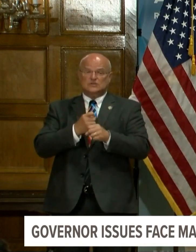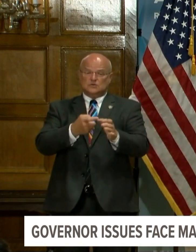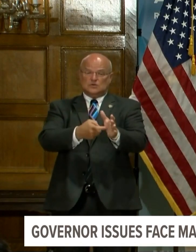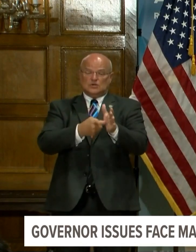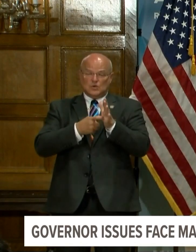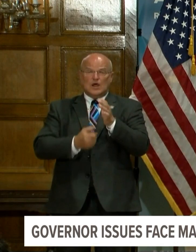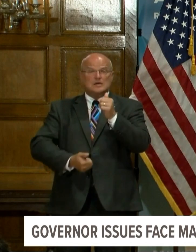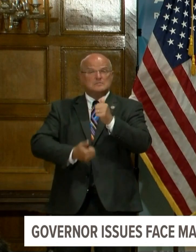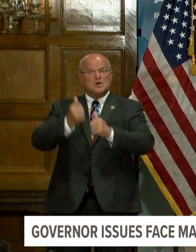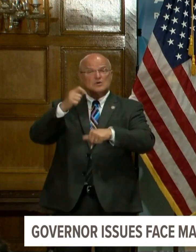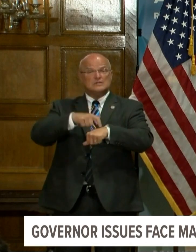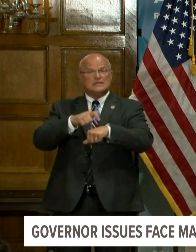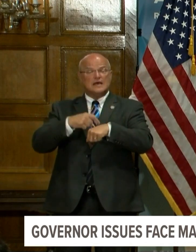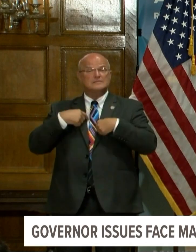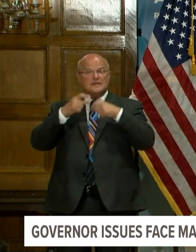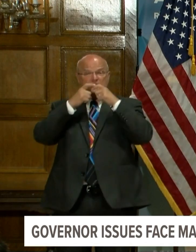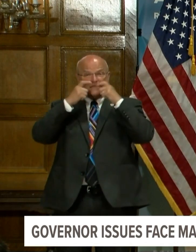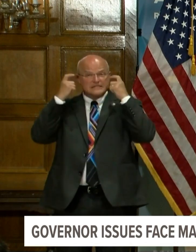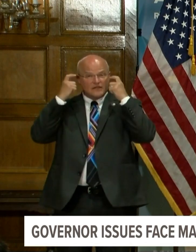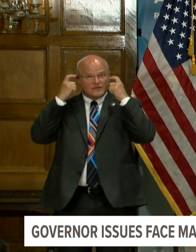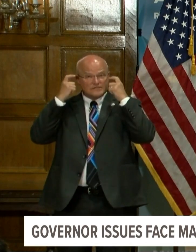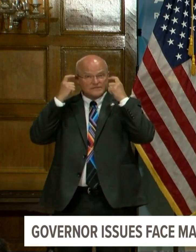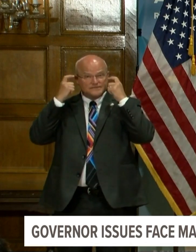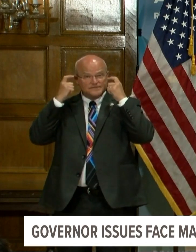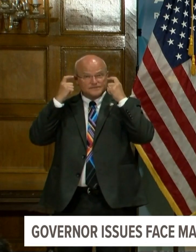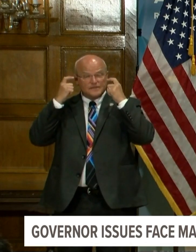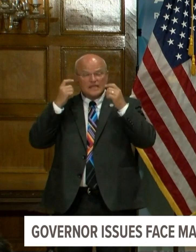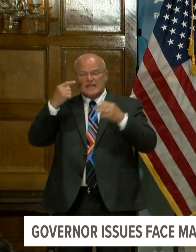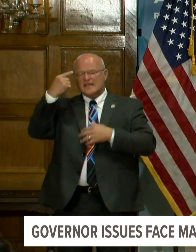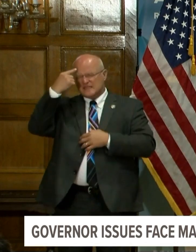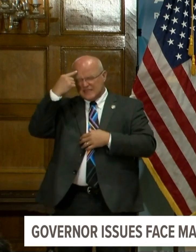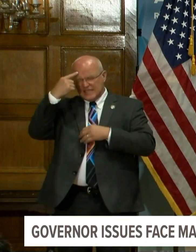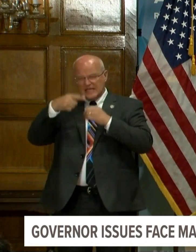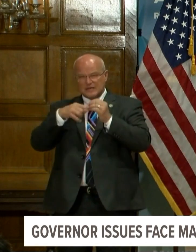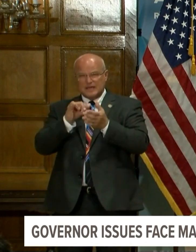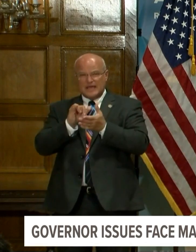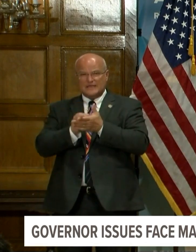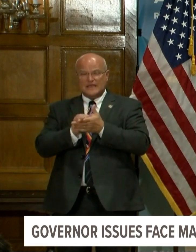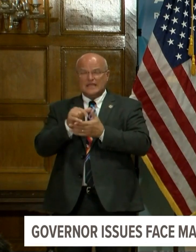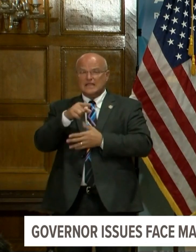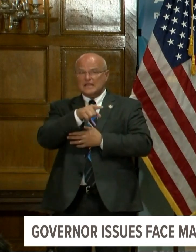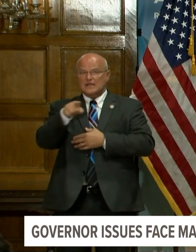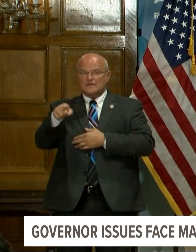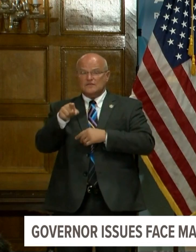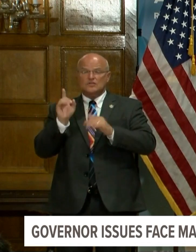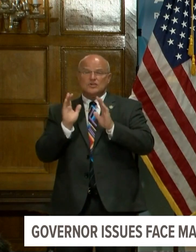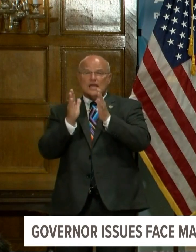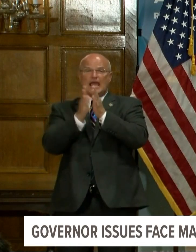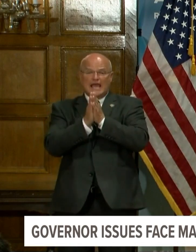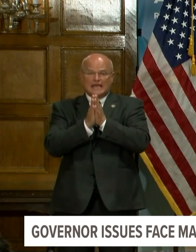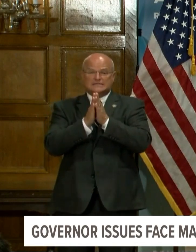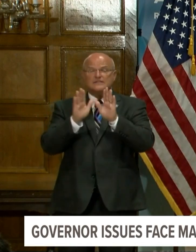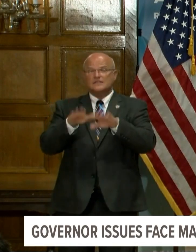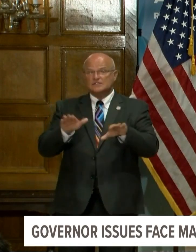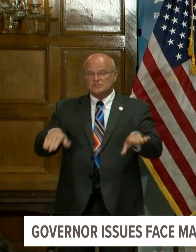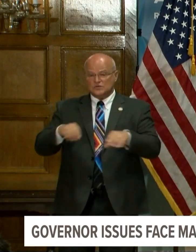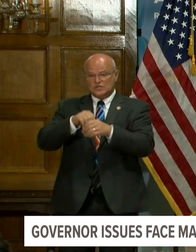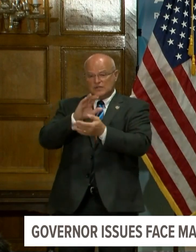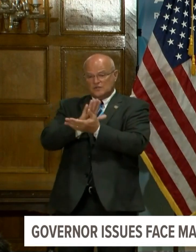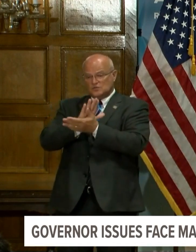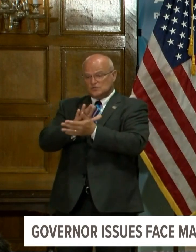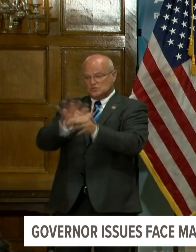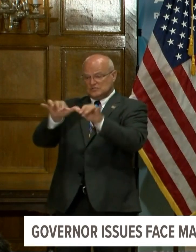required in most instances to wear face coverings. And if you think about it, if you're going to ask the children in the